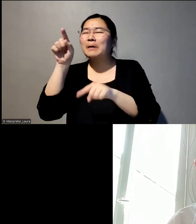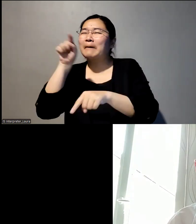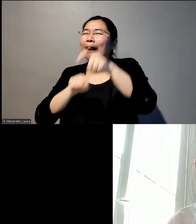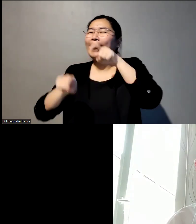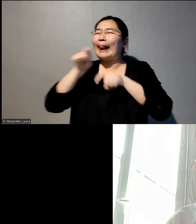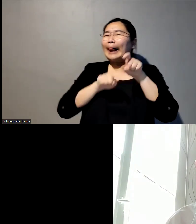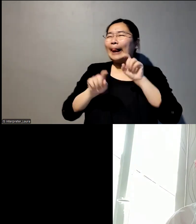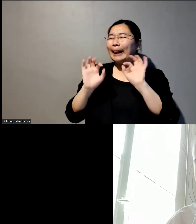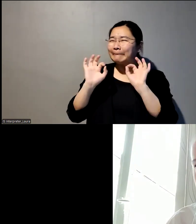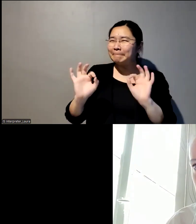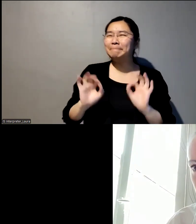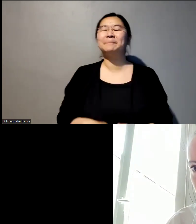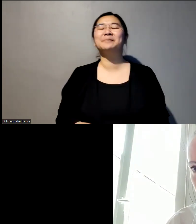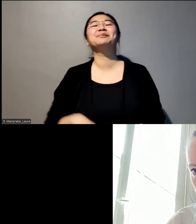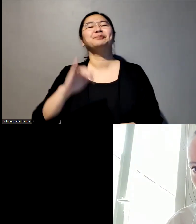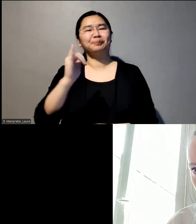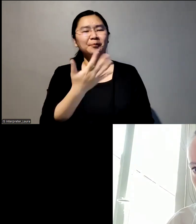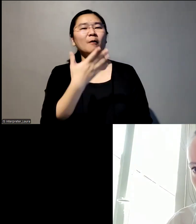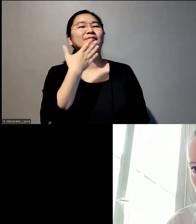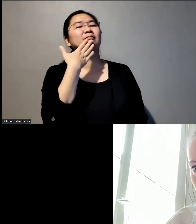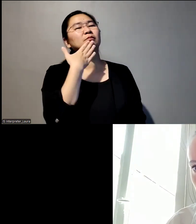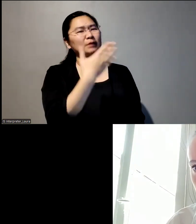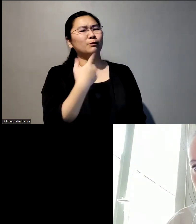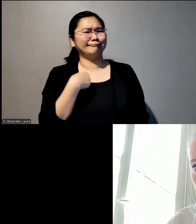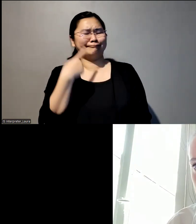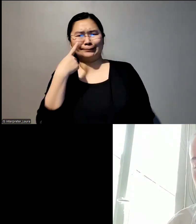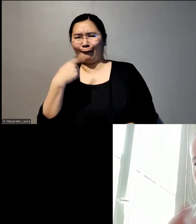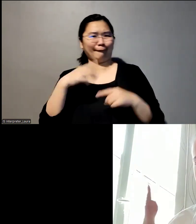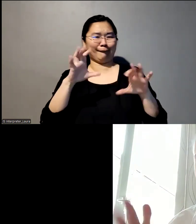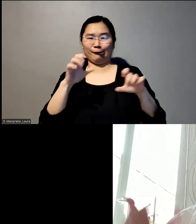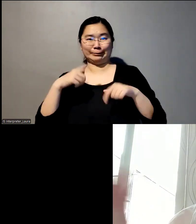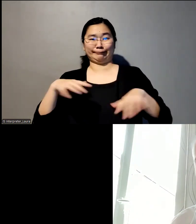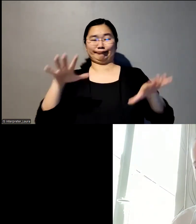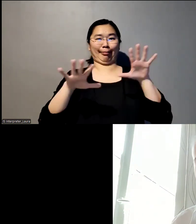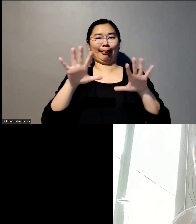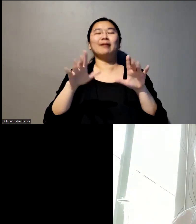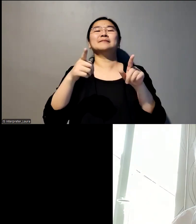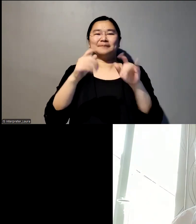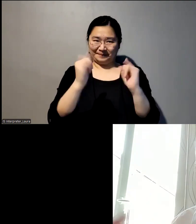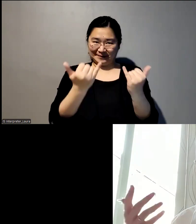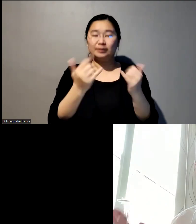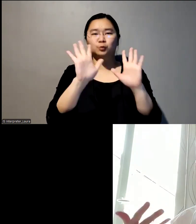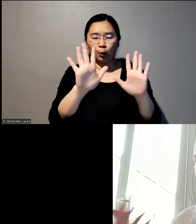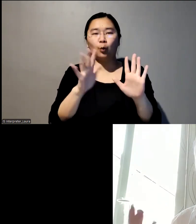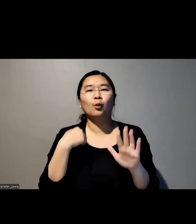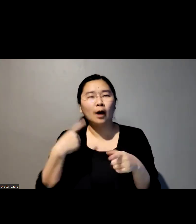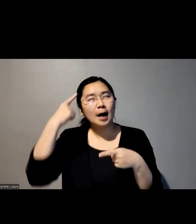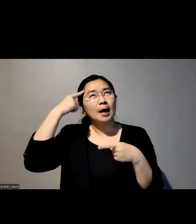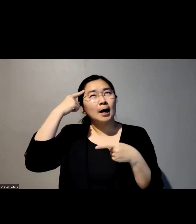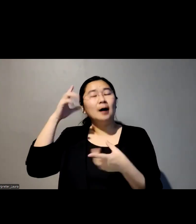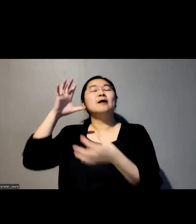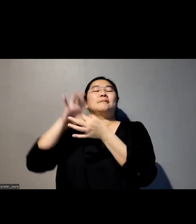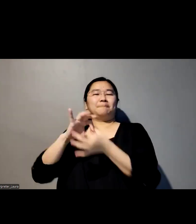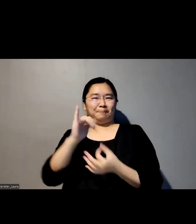about that we are the third year into the war, and we have not exactly. We have not seen any significant or